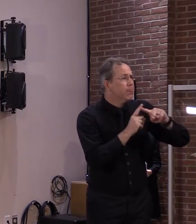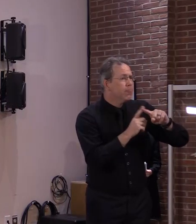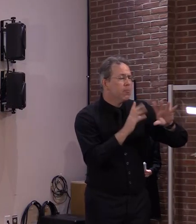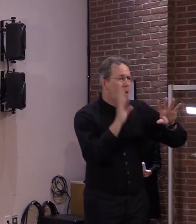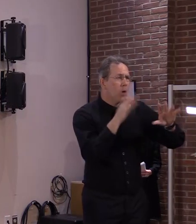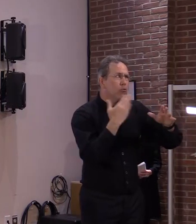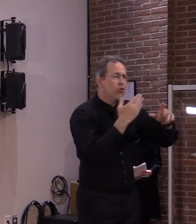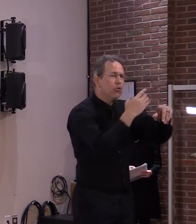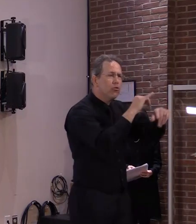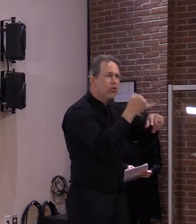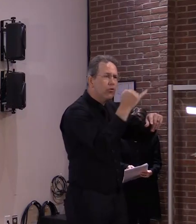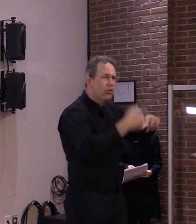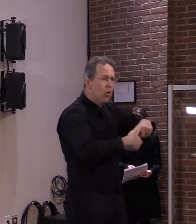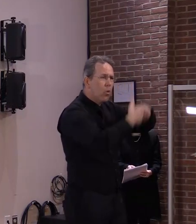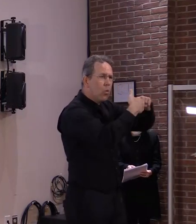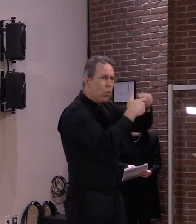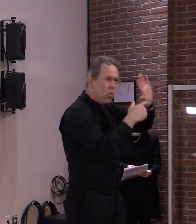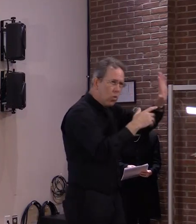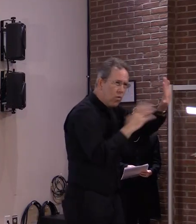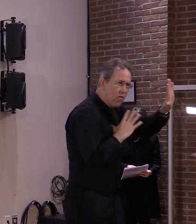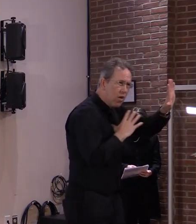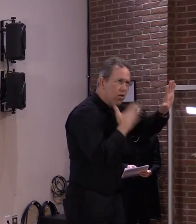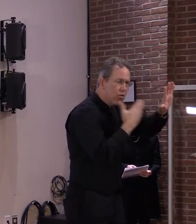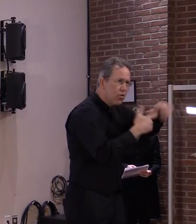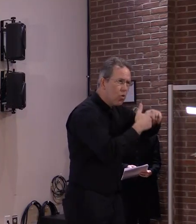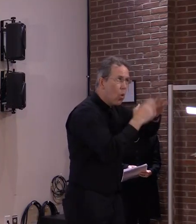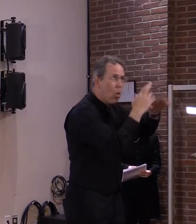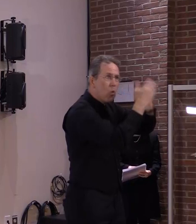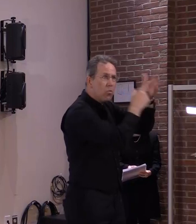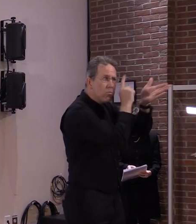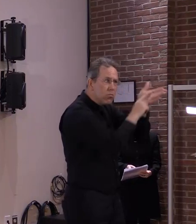can be helpful. But you know, if the caller